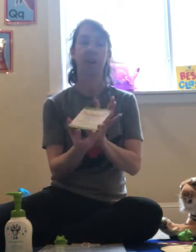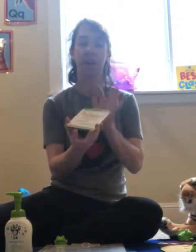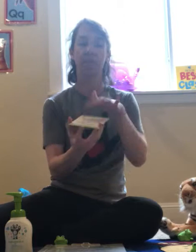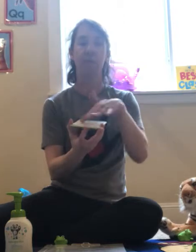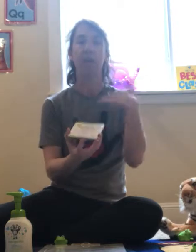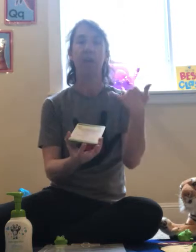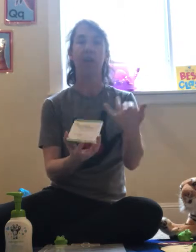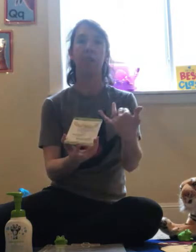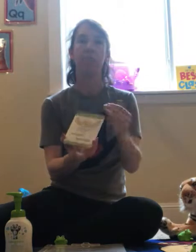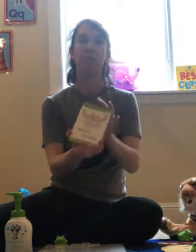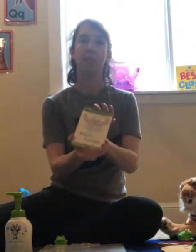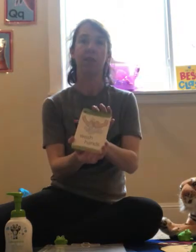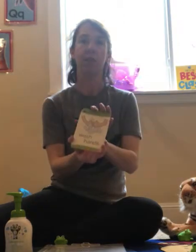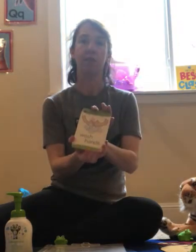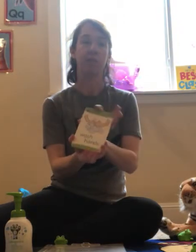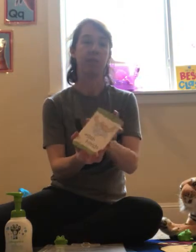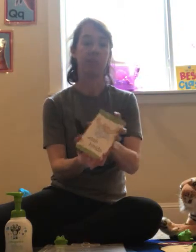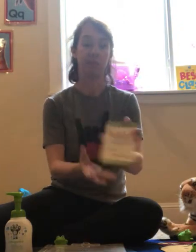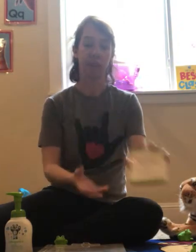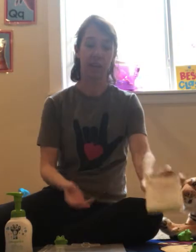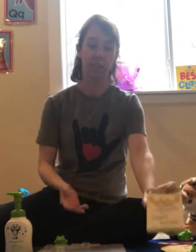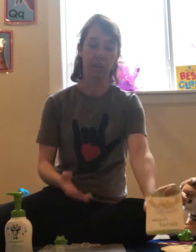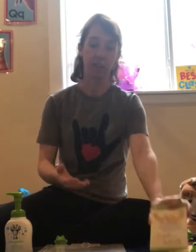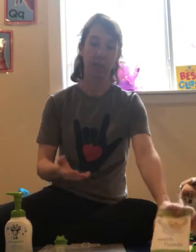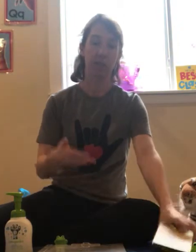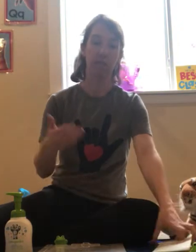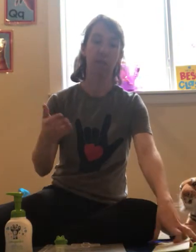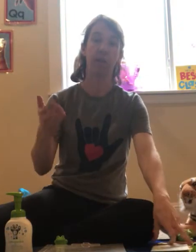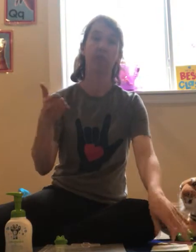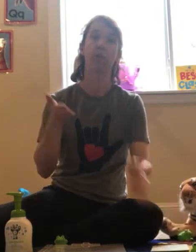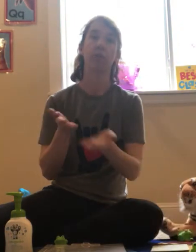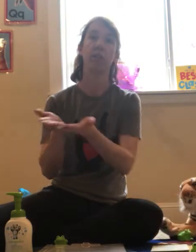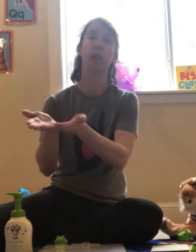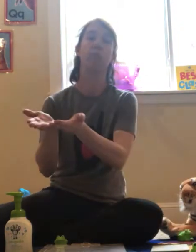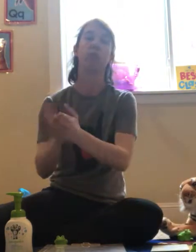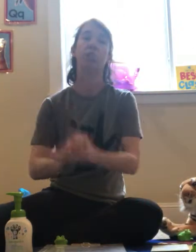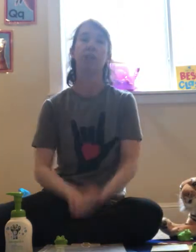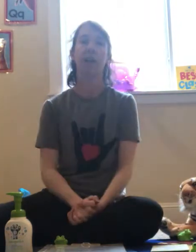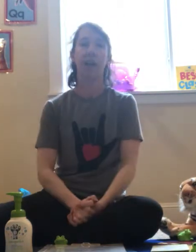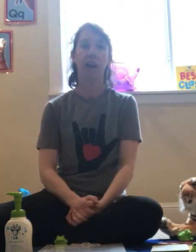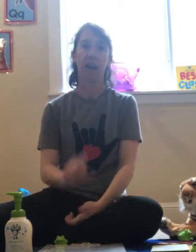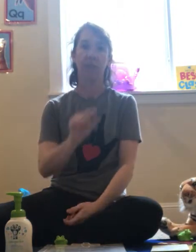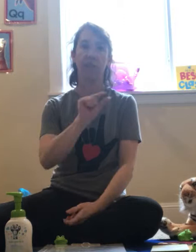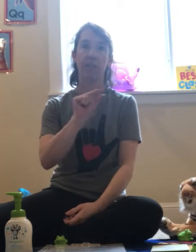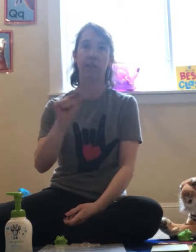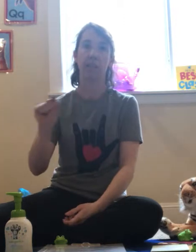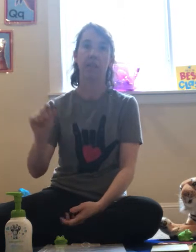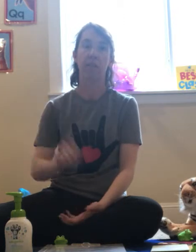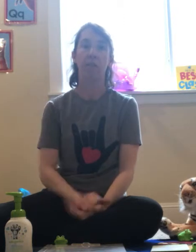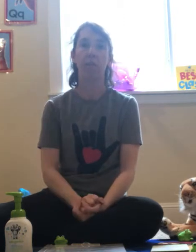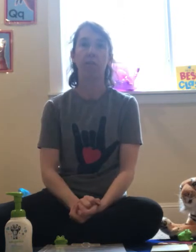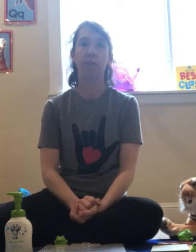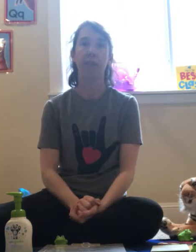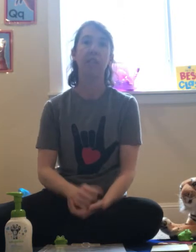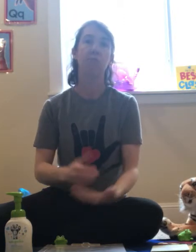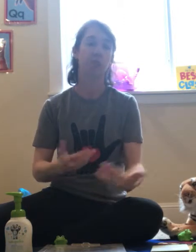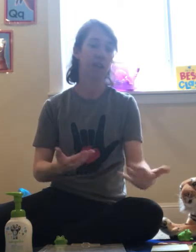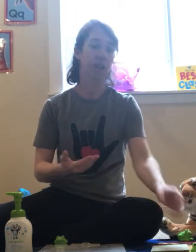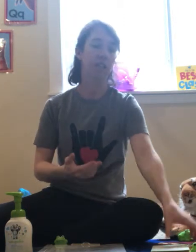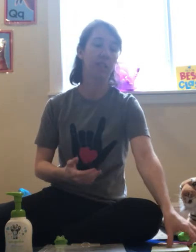have, they have certain signs, but kind of in their little take-home sheet, I have a list down at the bottom of like, hey, these were signs